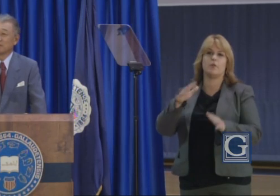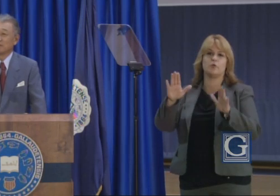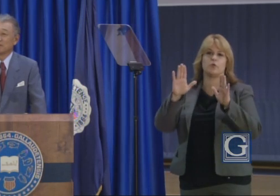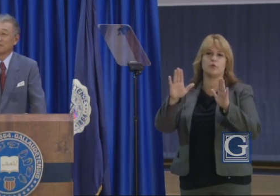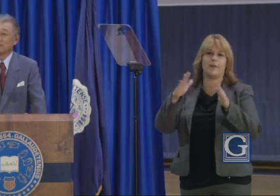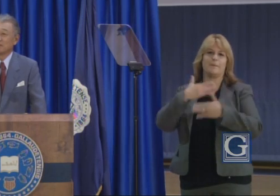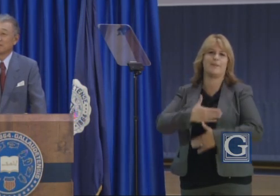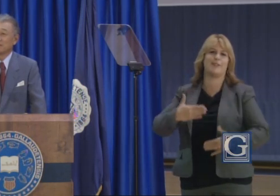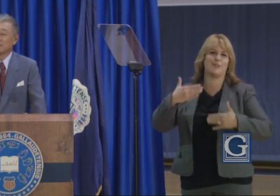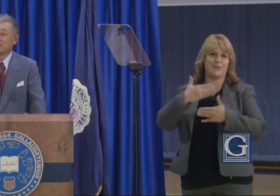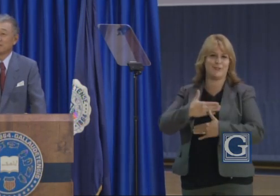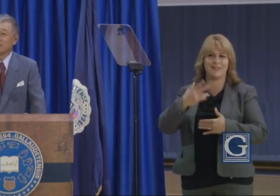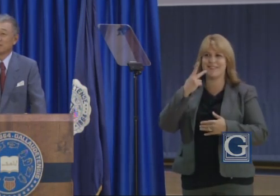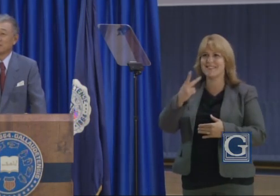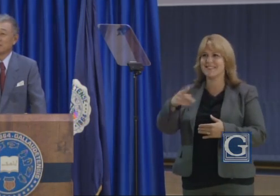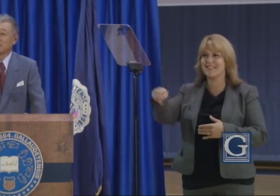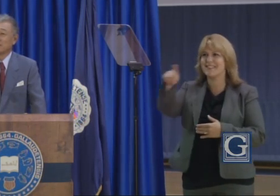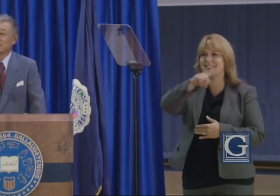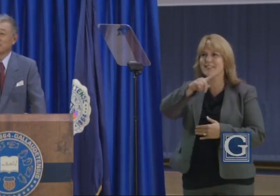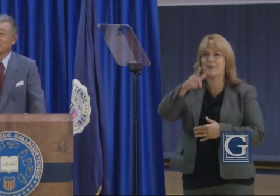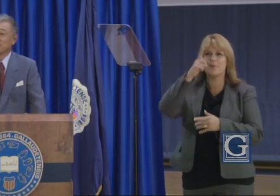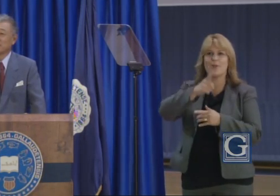my brothers and sisters today.